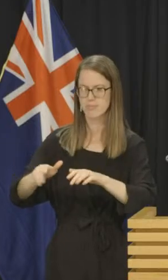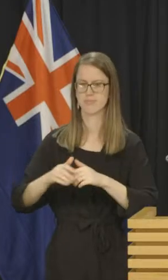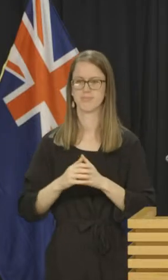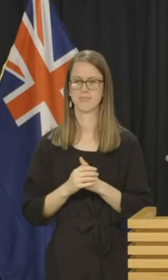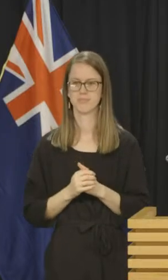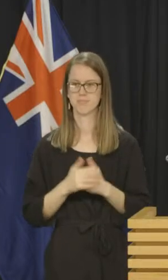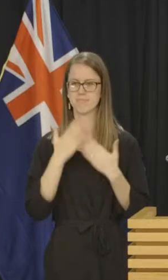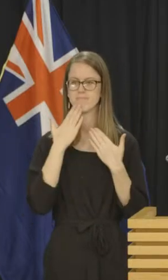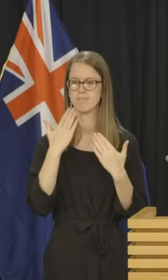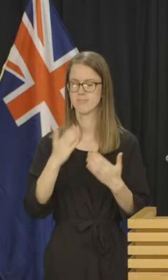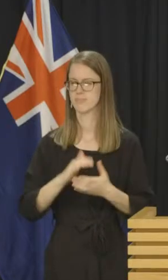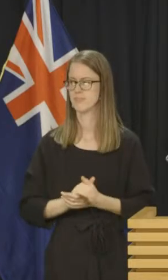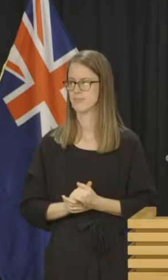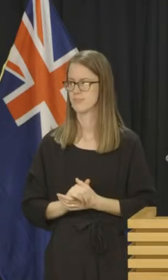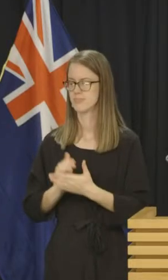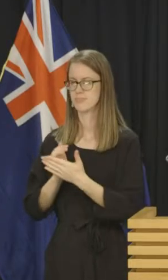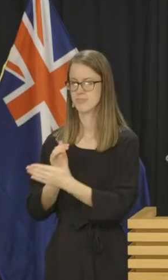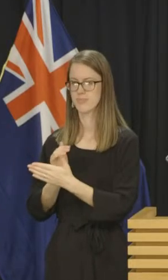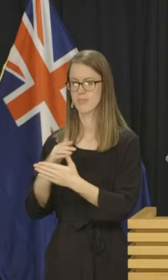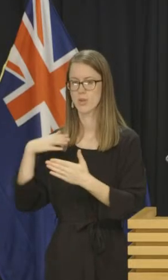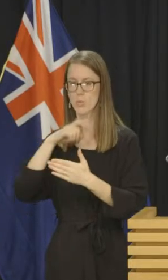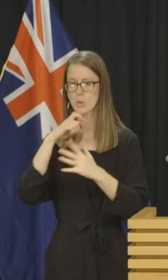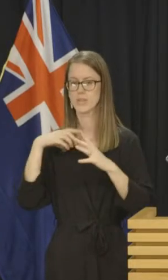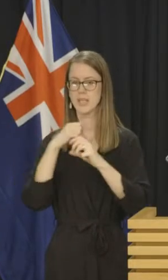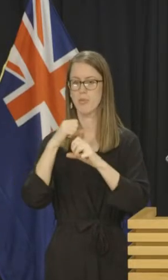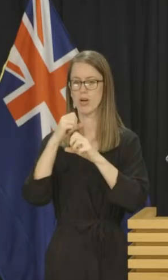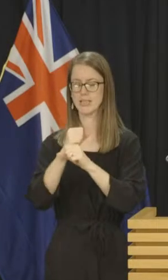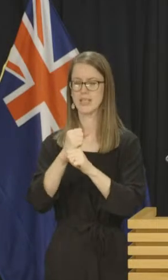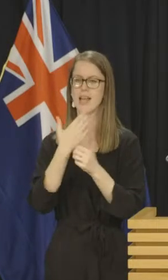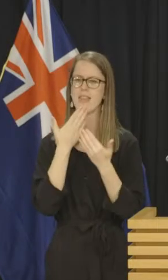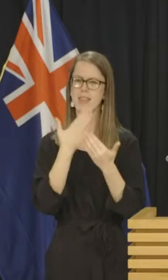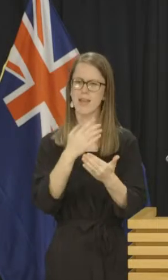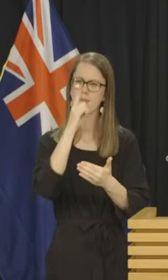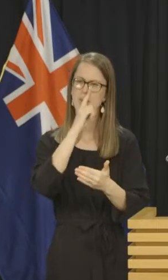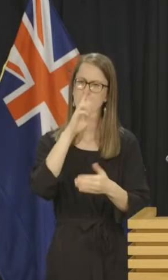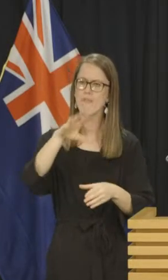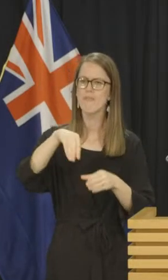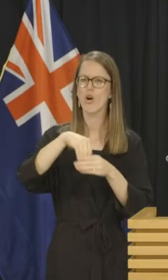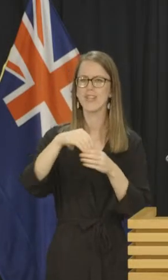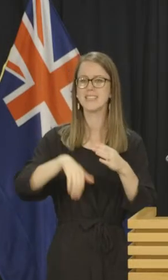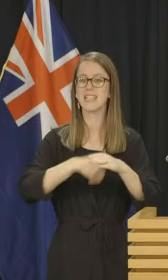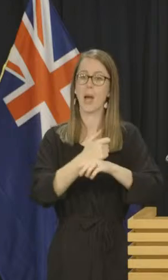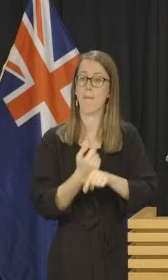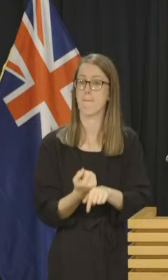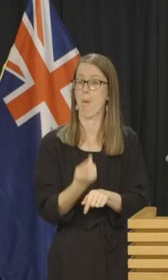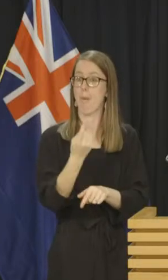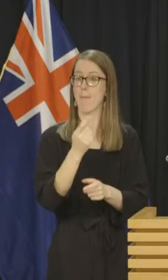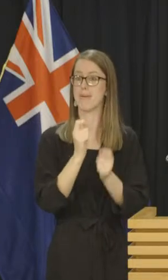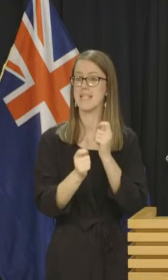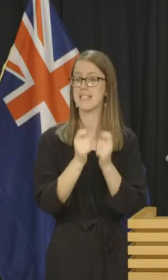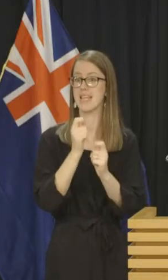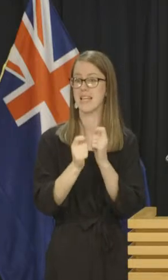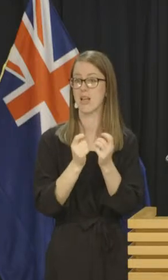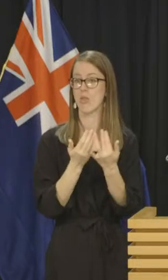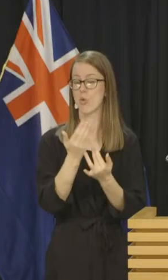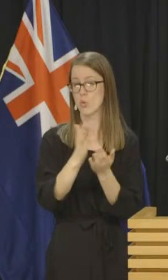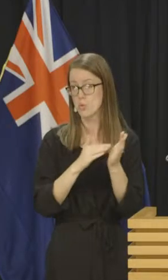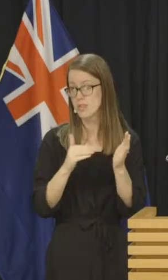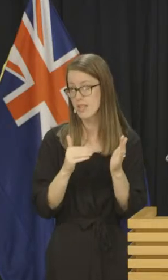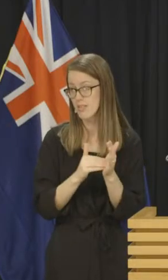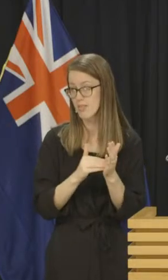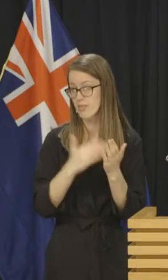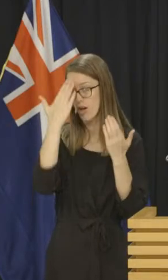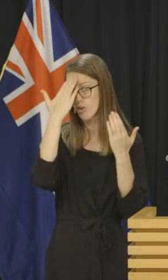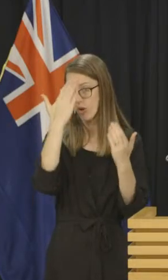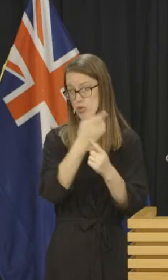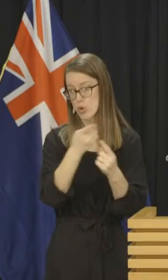as a country. Thanks, Minister. Thank you. And if I can just wrap that up by thanking those who are involved in setting up those pop-up testing stations around the country. I